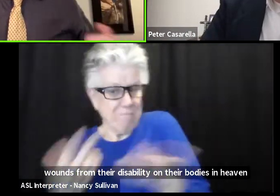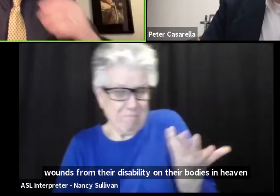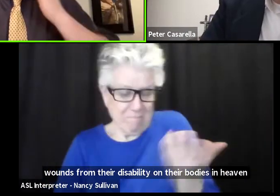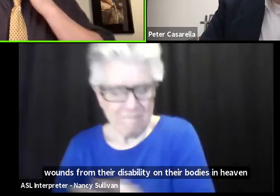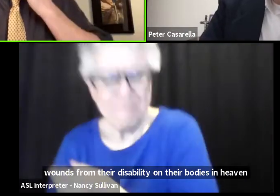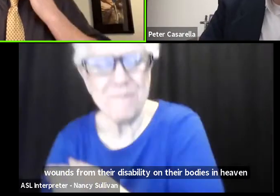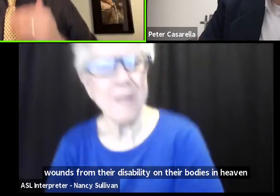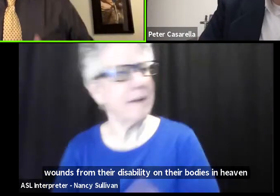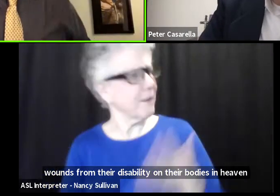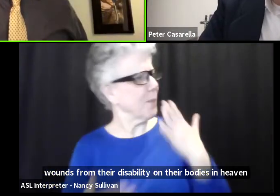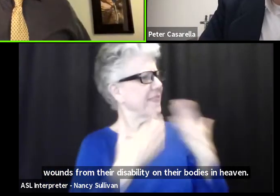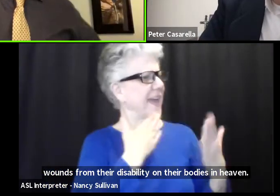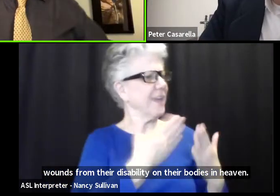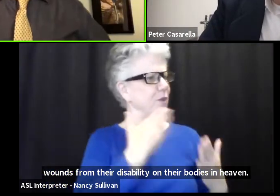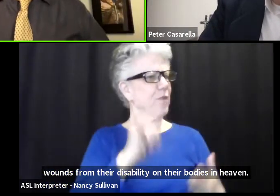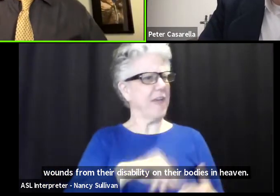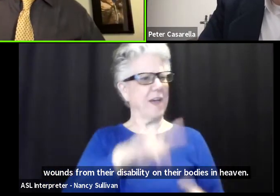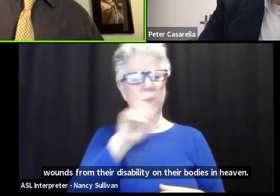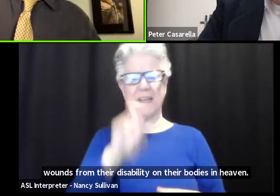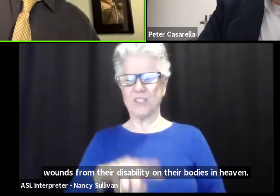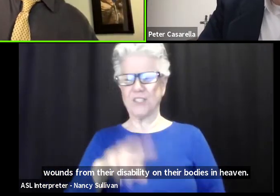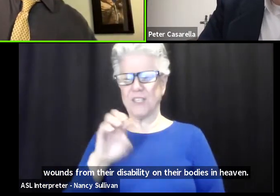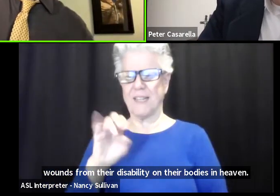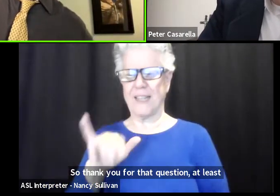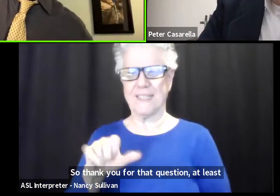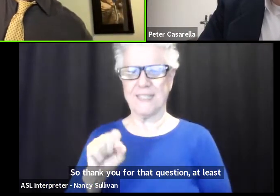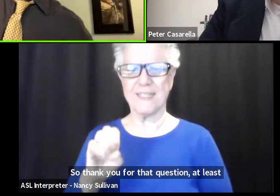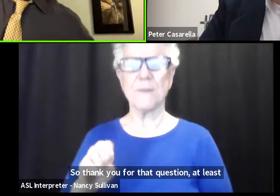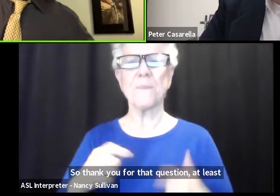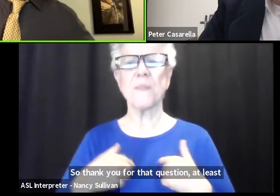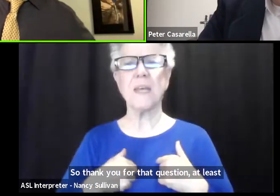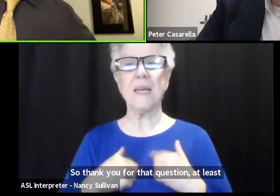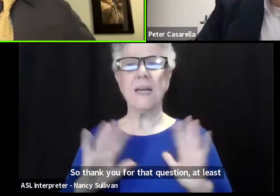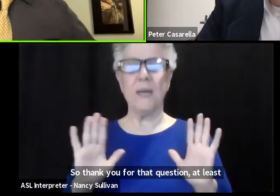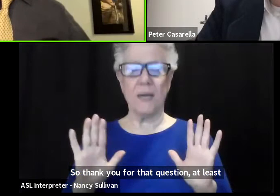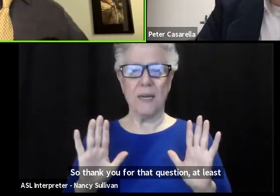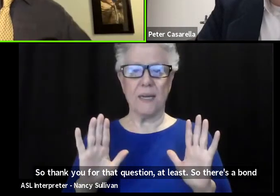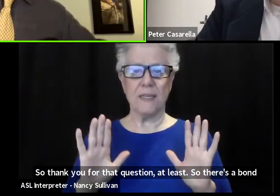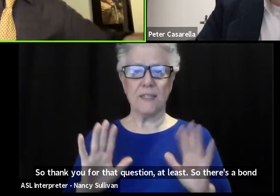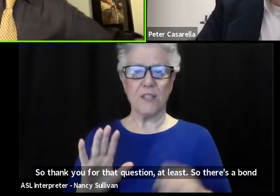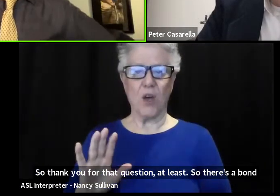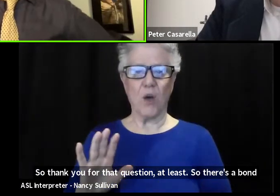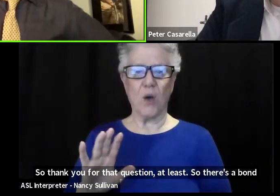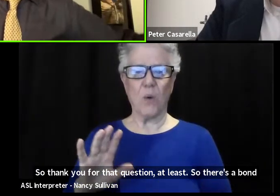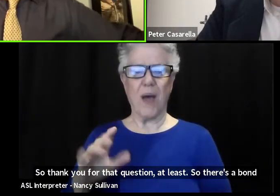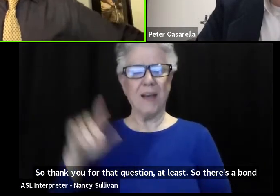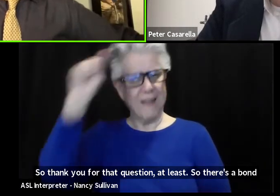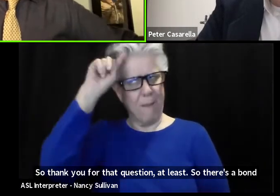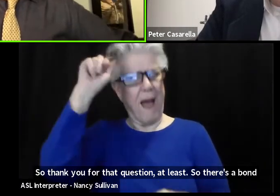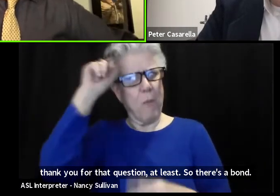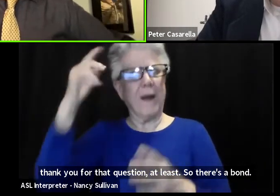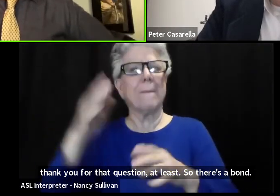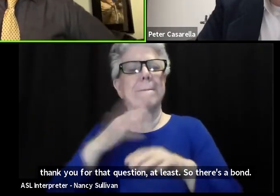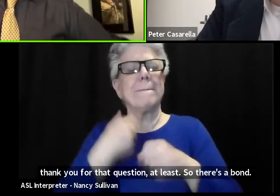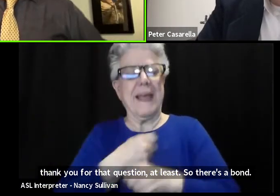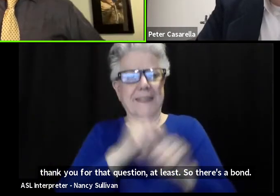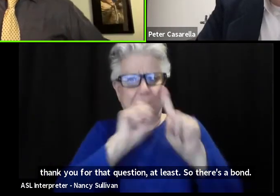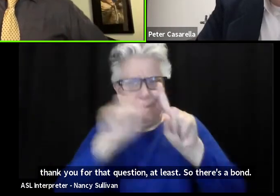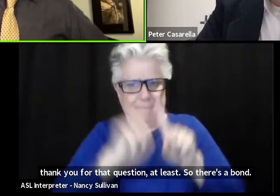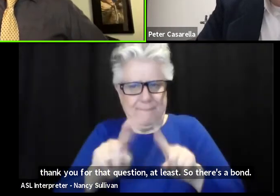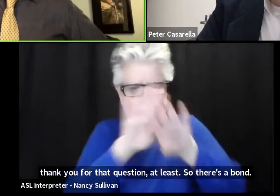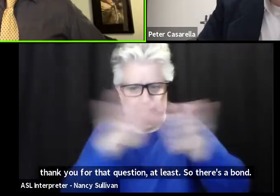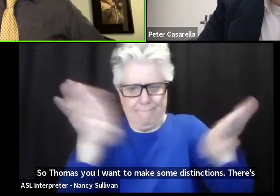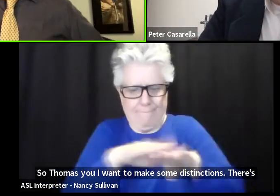So thank you for that question, Elise. So there's as a Thomist, I want to make some distinctions.